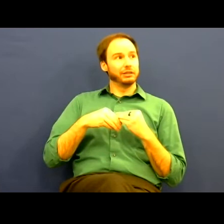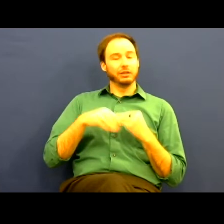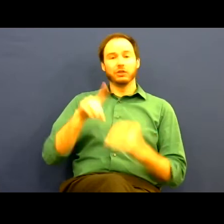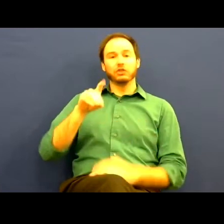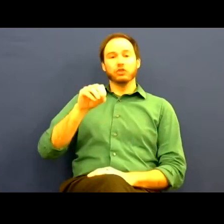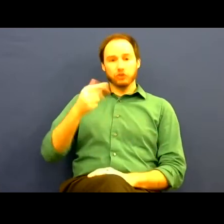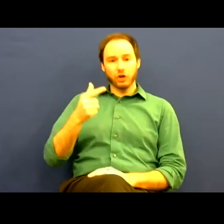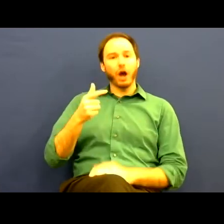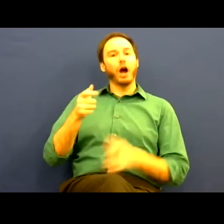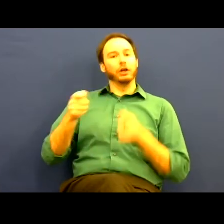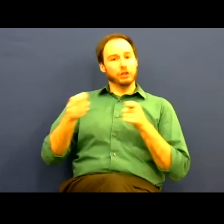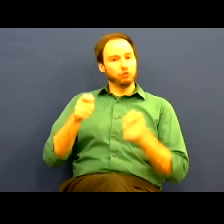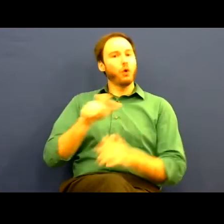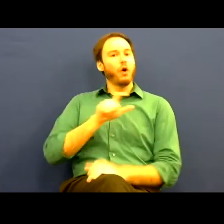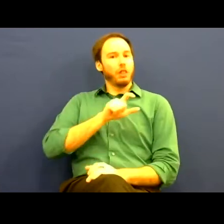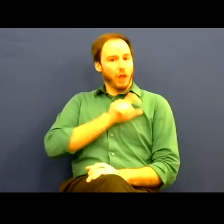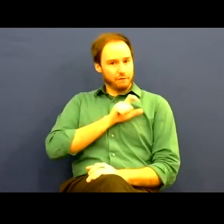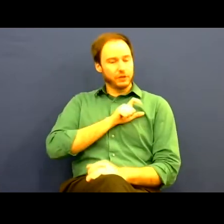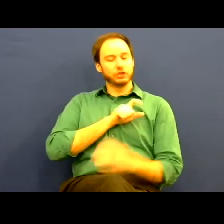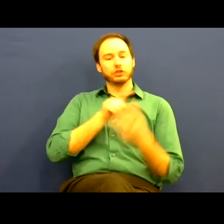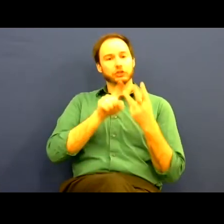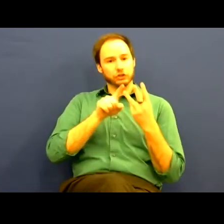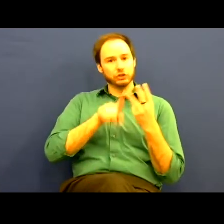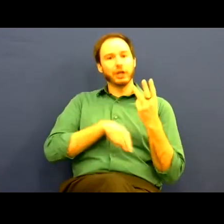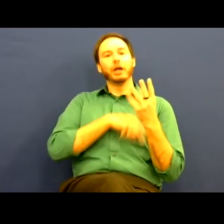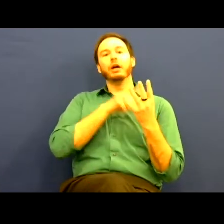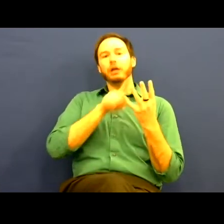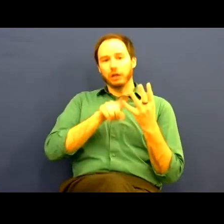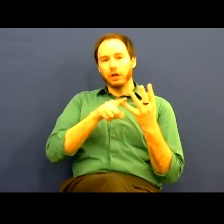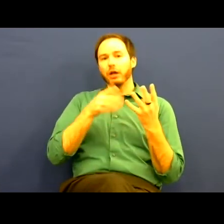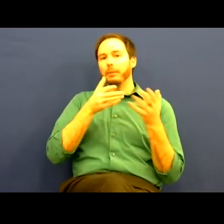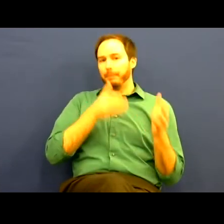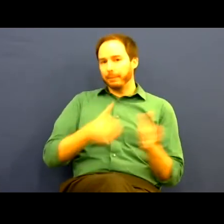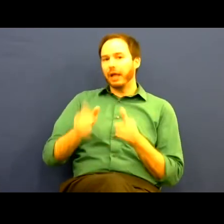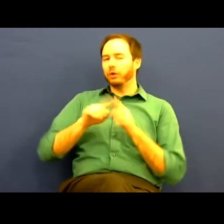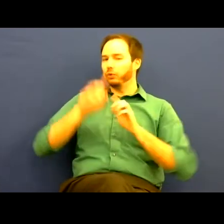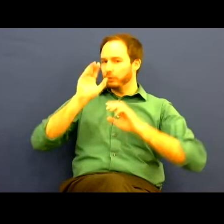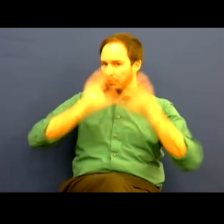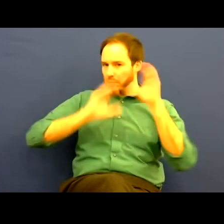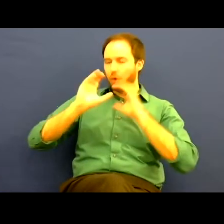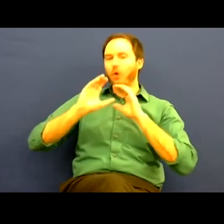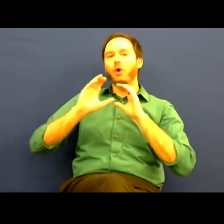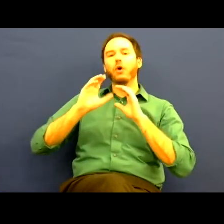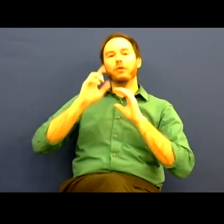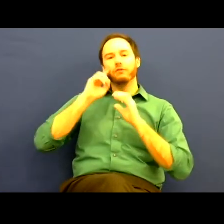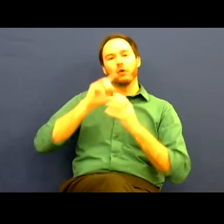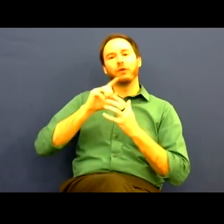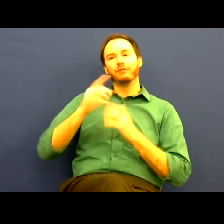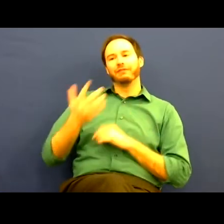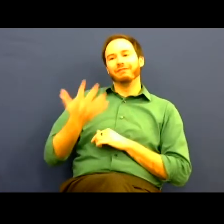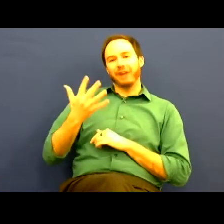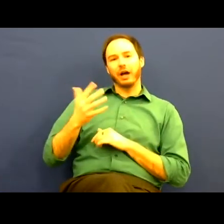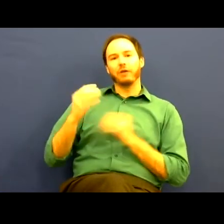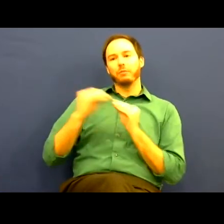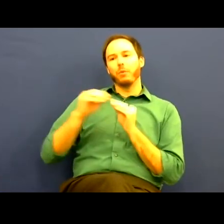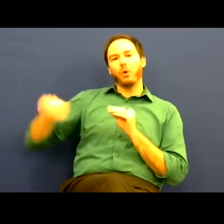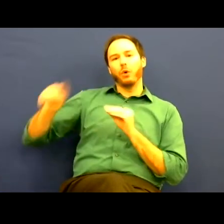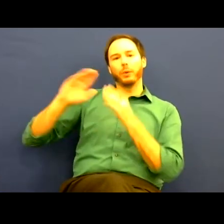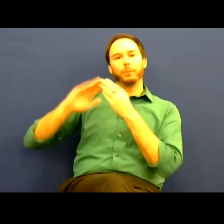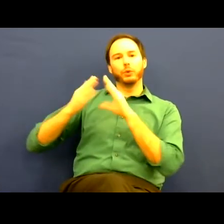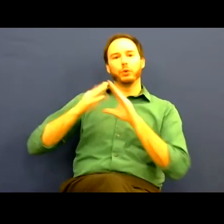dog control officer, as well as we are also in the process of exploring with 5 other municipalities